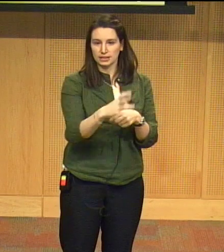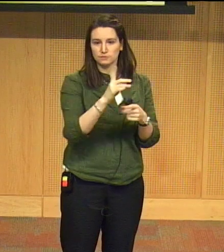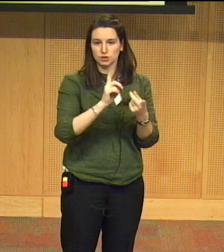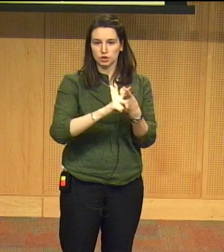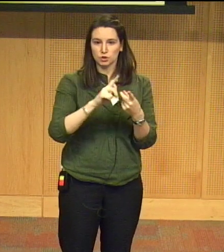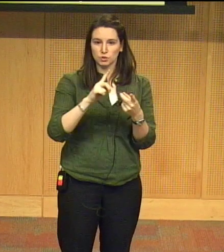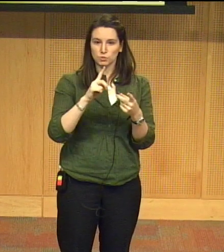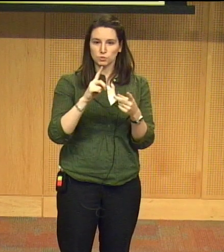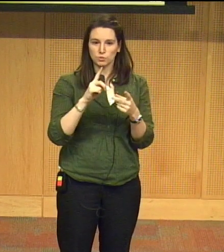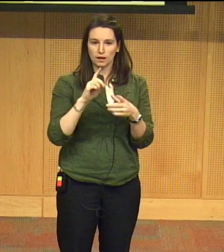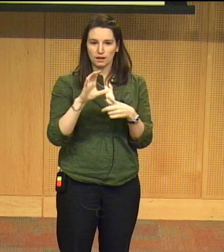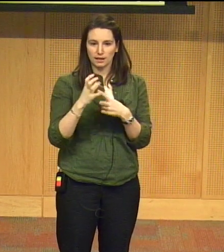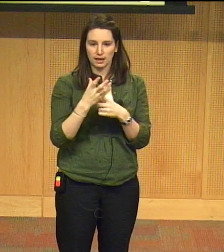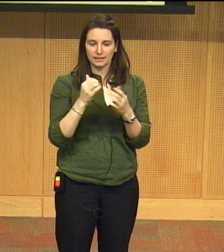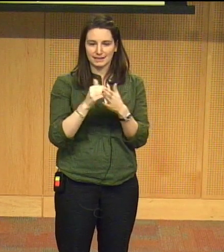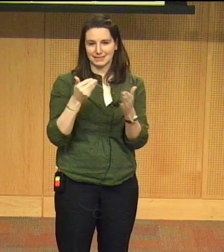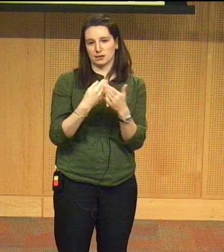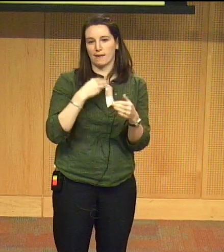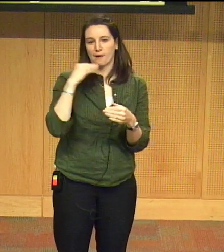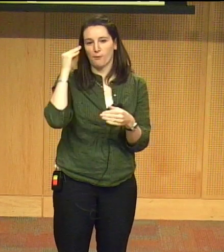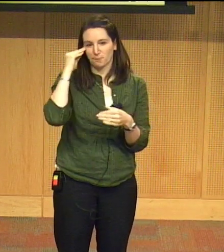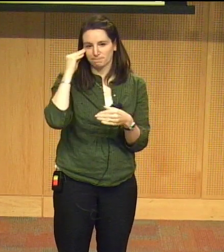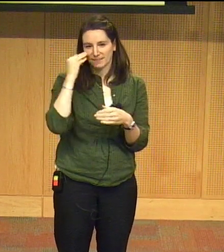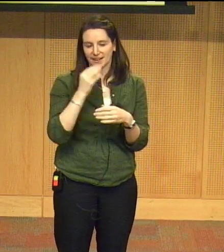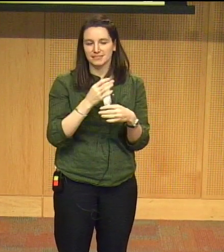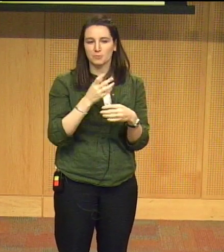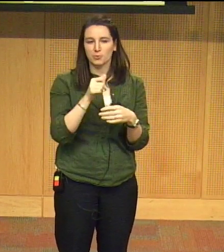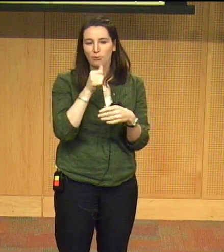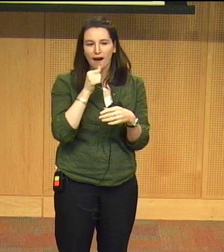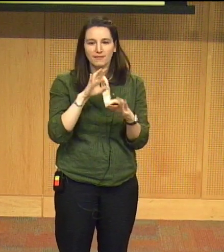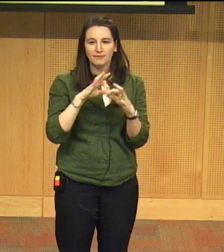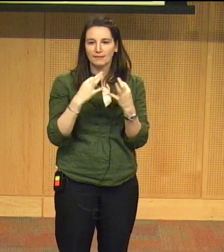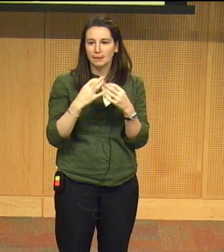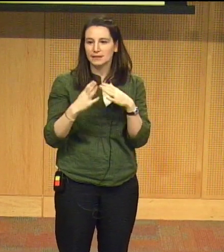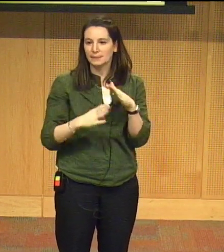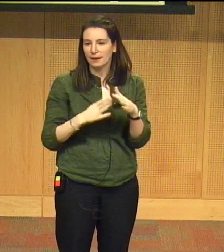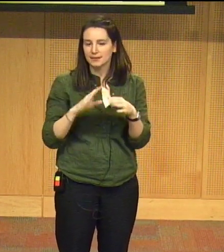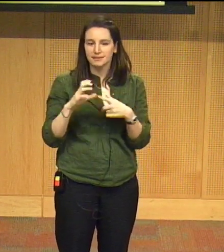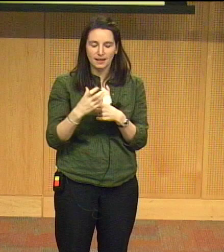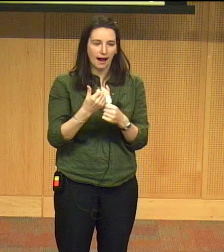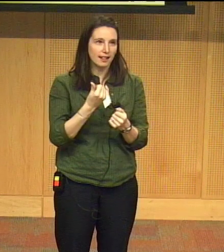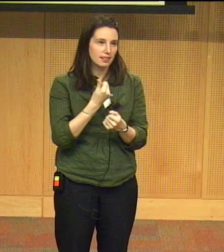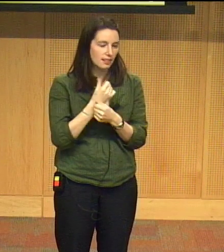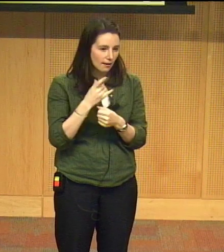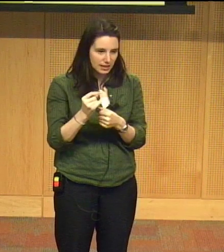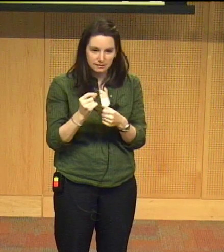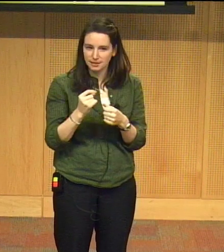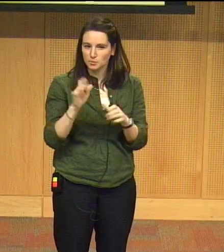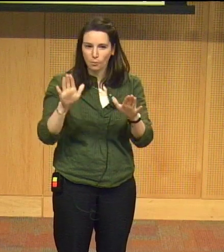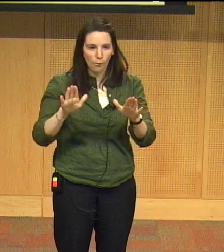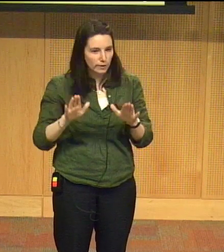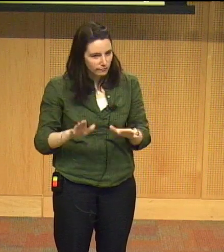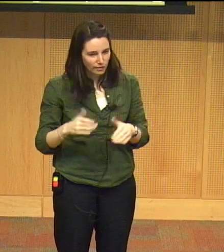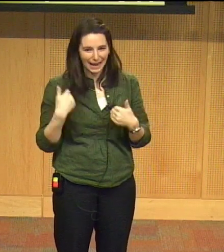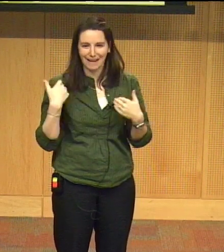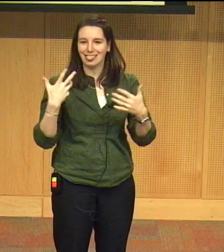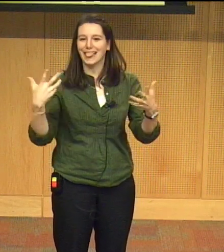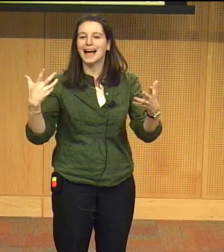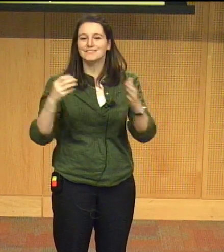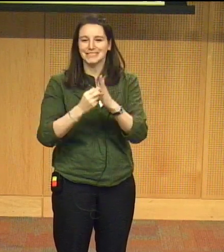transferred to a clinic that's near my home. And it's a private, family-based clinic. I love it. It's wonderful. They have lots of